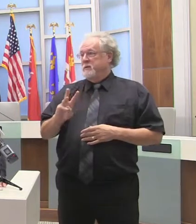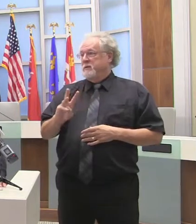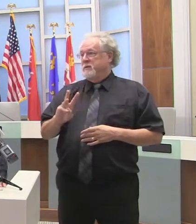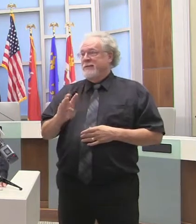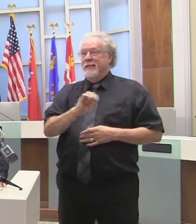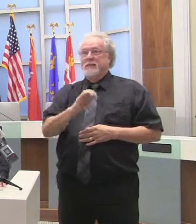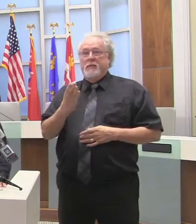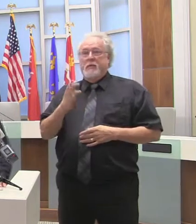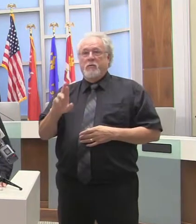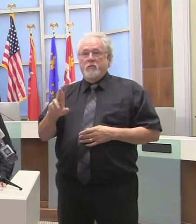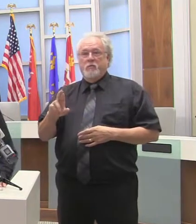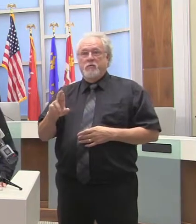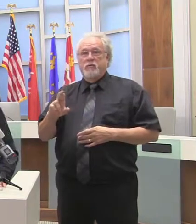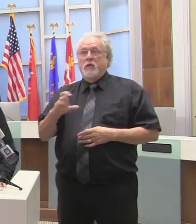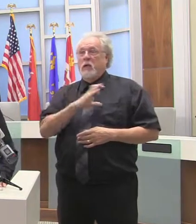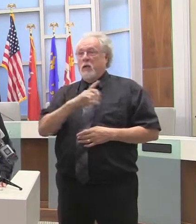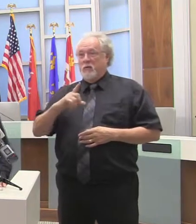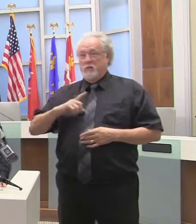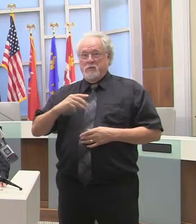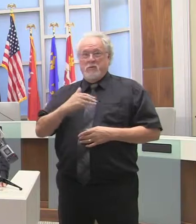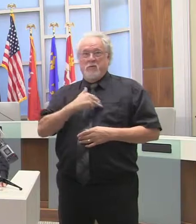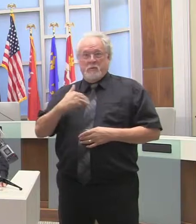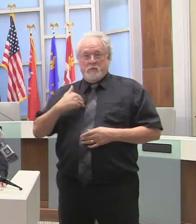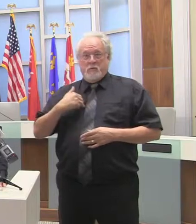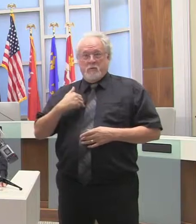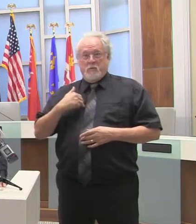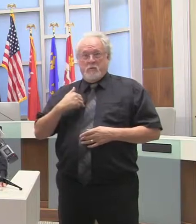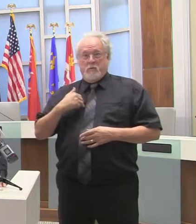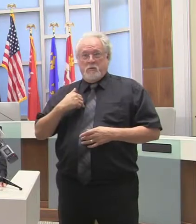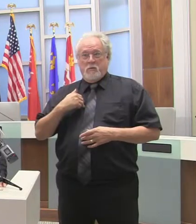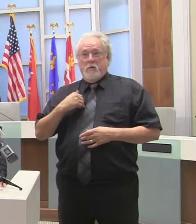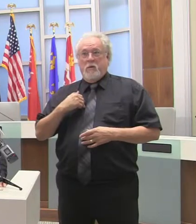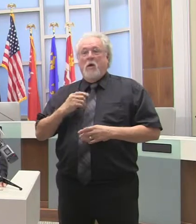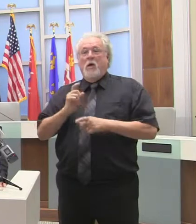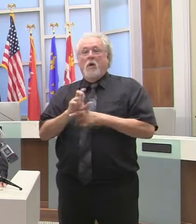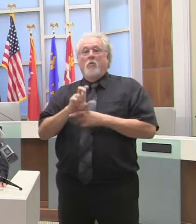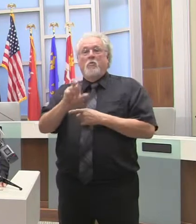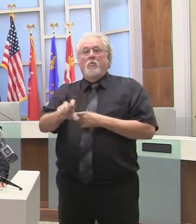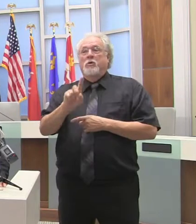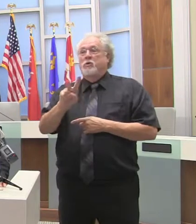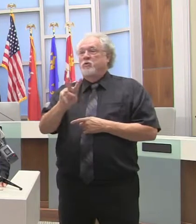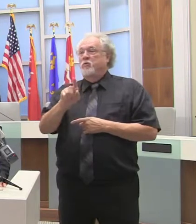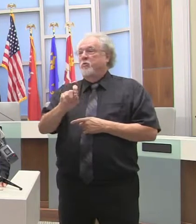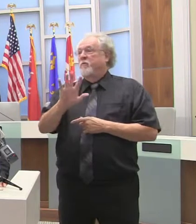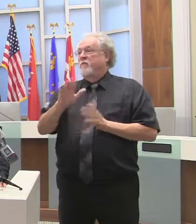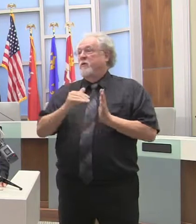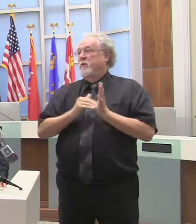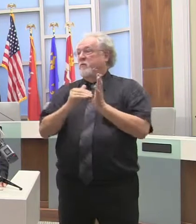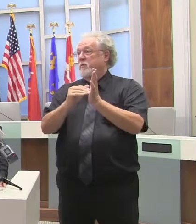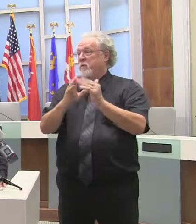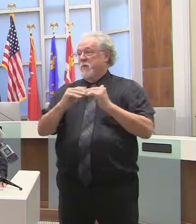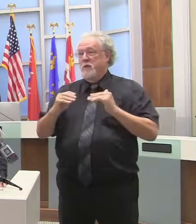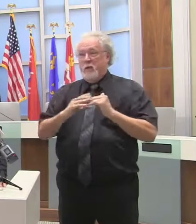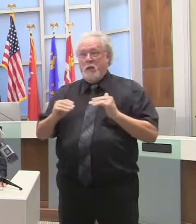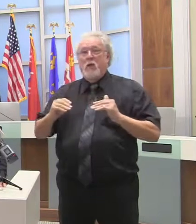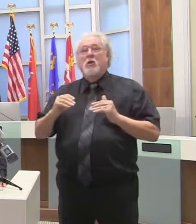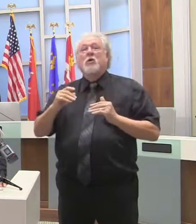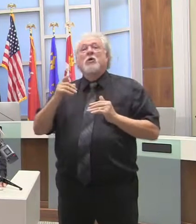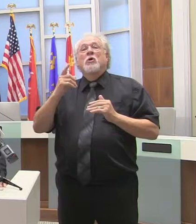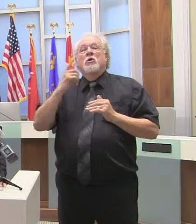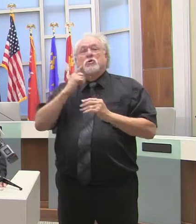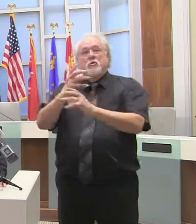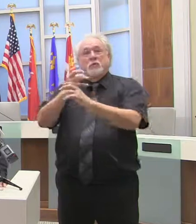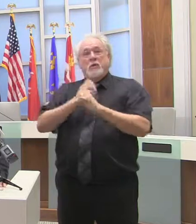the East Baton Rouge Metro Council members appropriated $2.5 million to